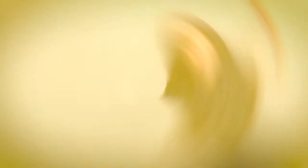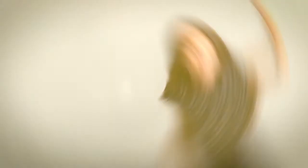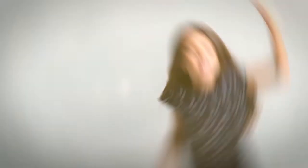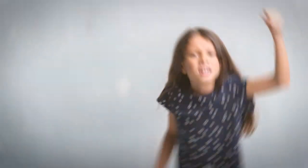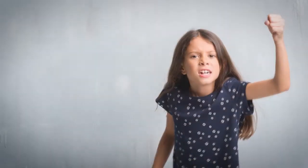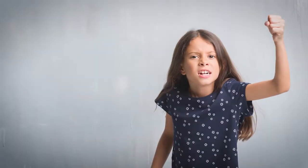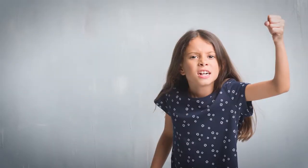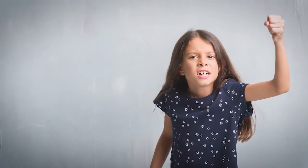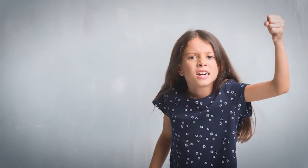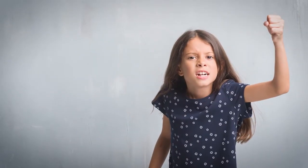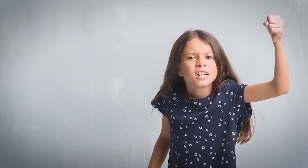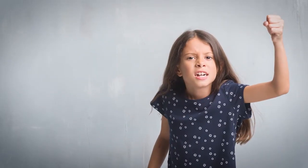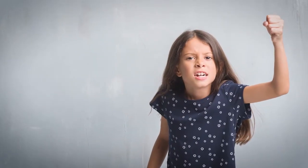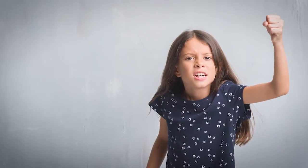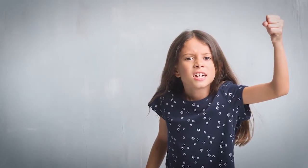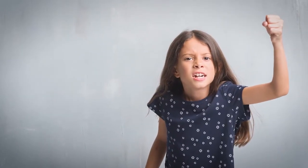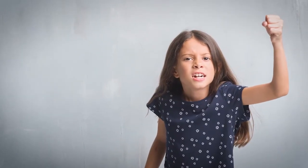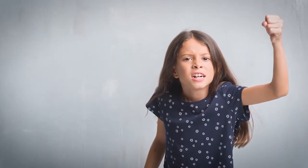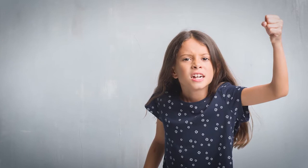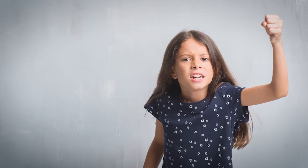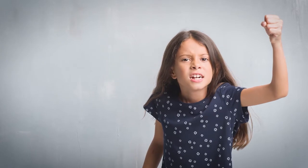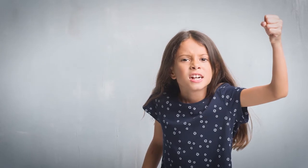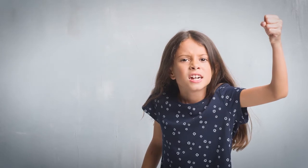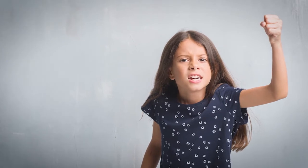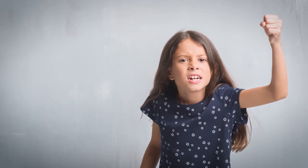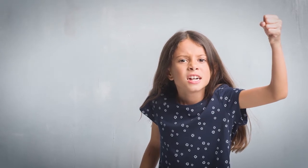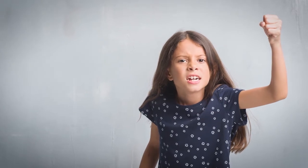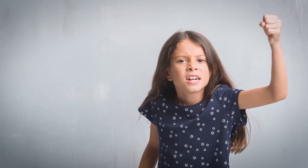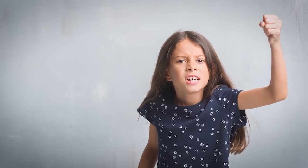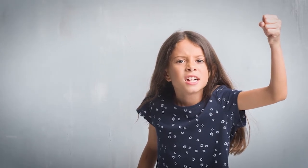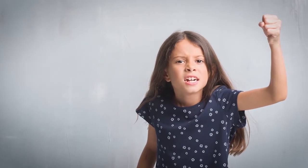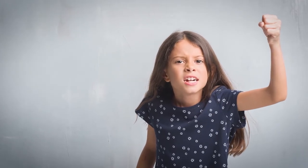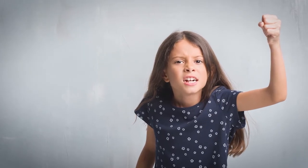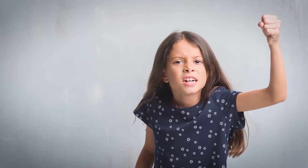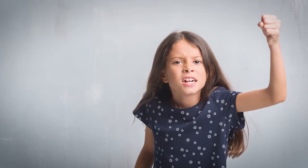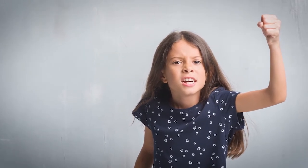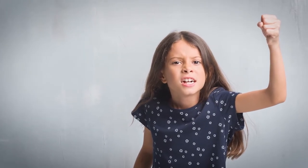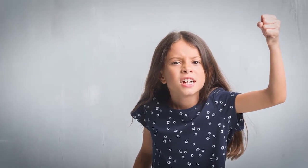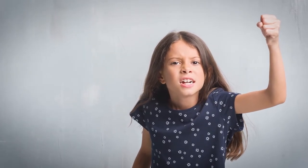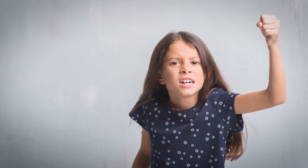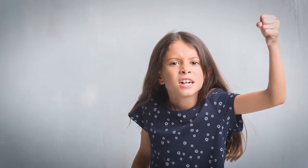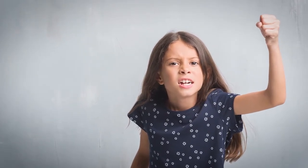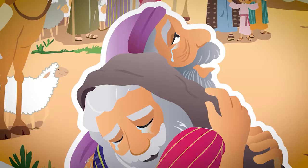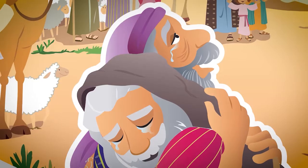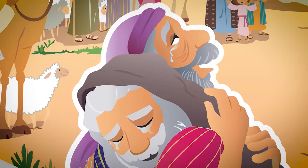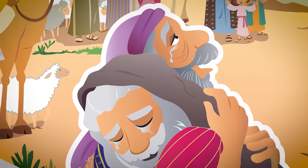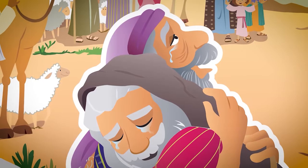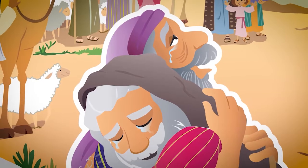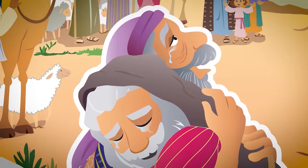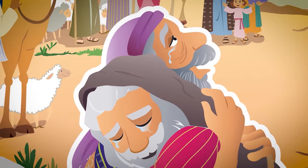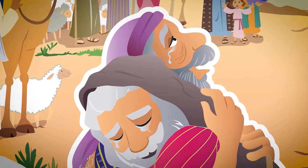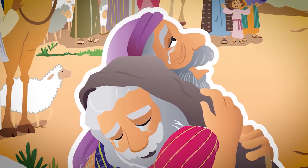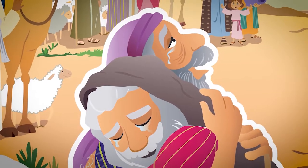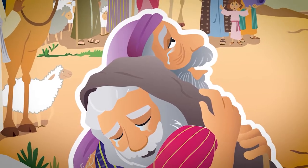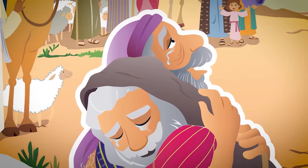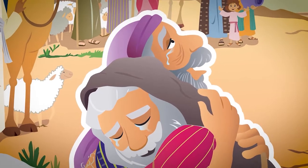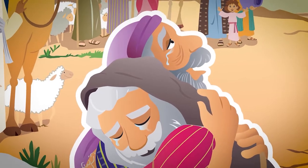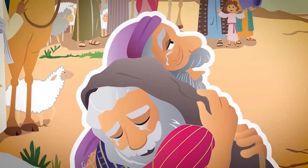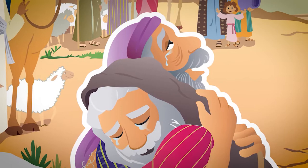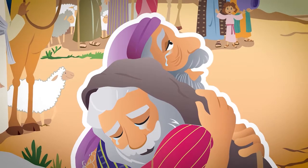or fix things for yourselves. You can trust God to help you. In the Bible, a man named Jacob